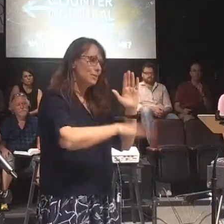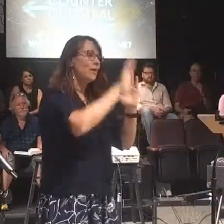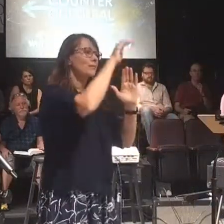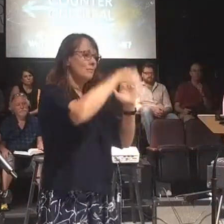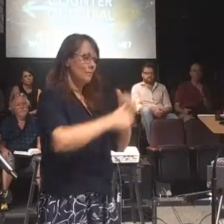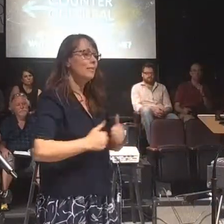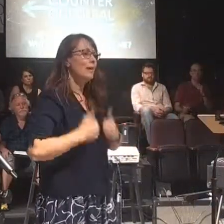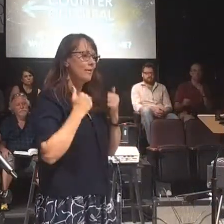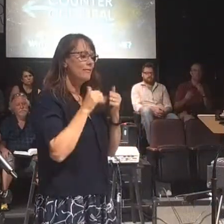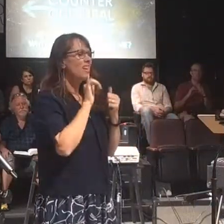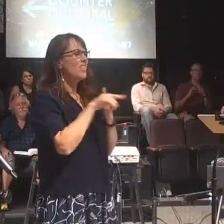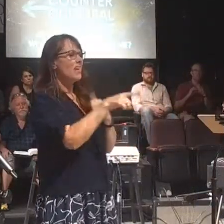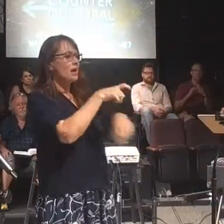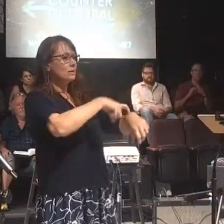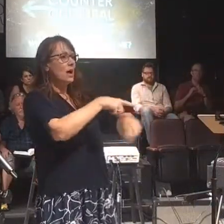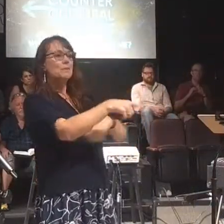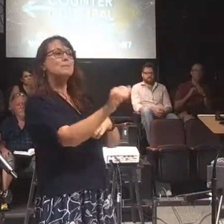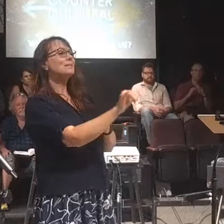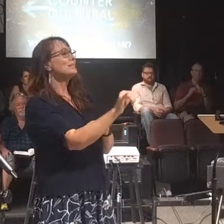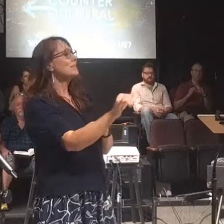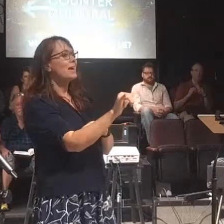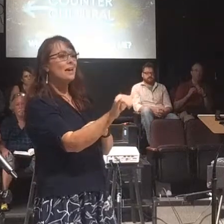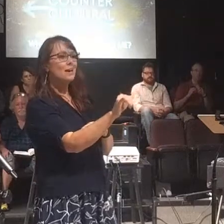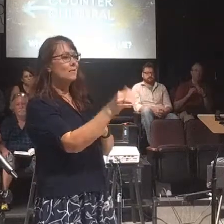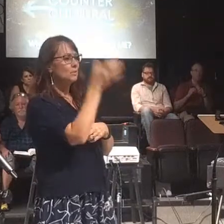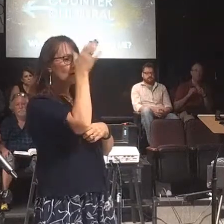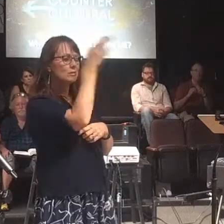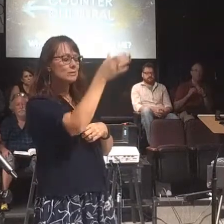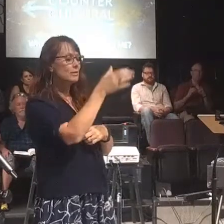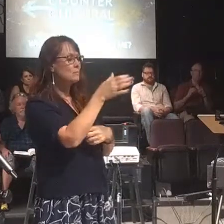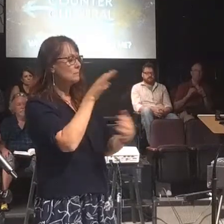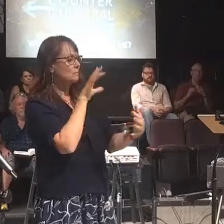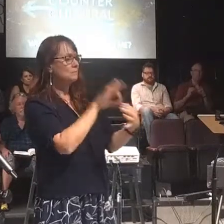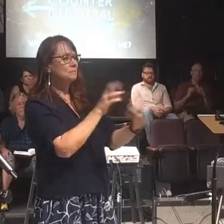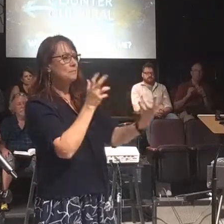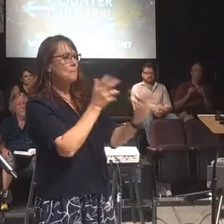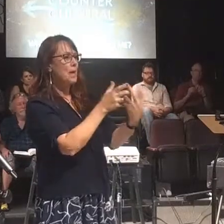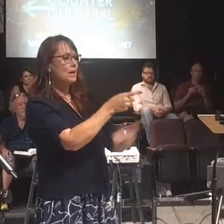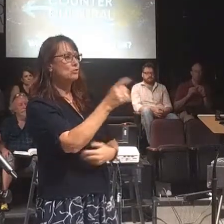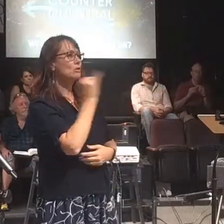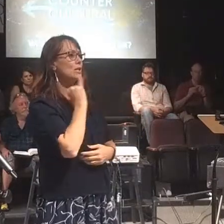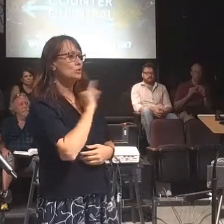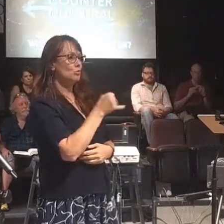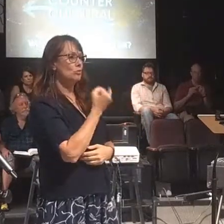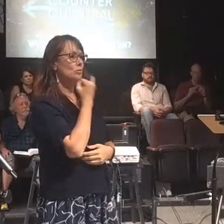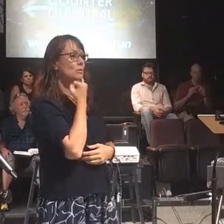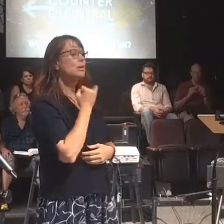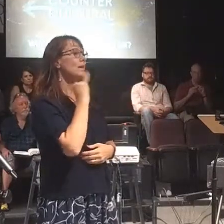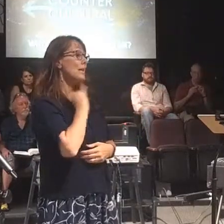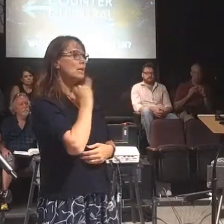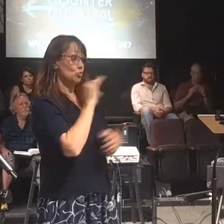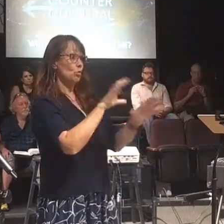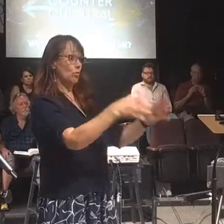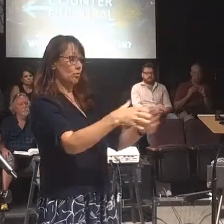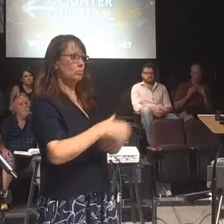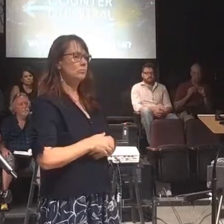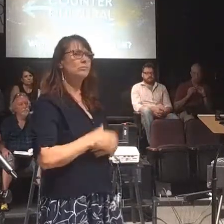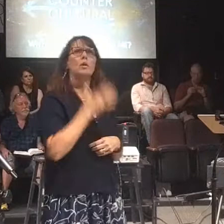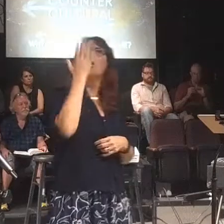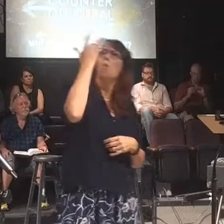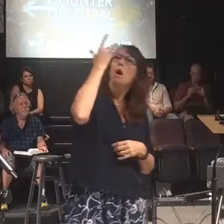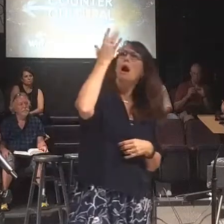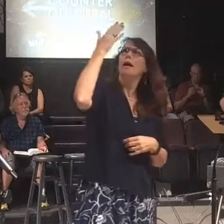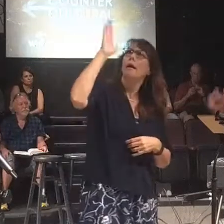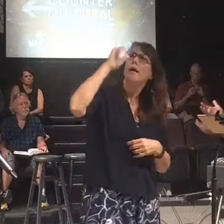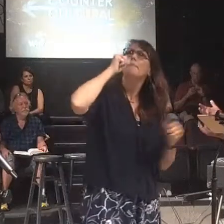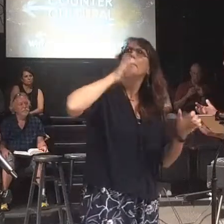that's where Israel was, complaining to God, why is God not blessing me? And you might be, and I was a